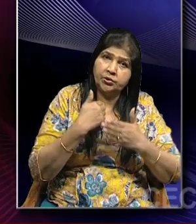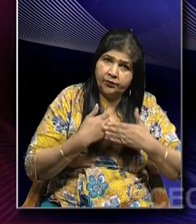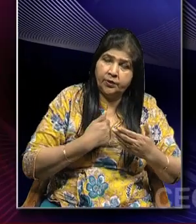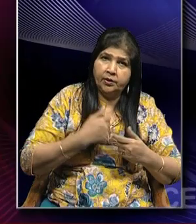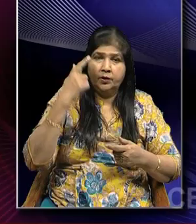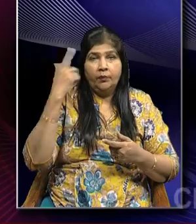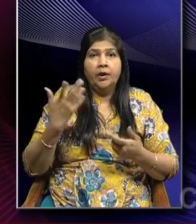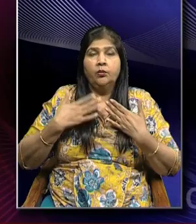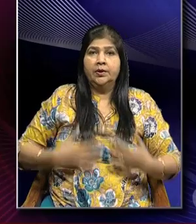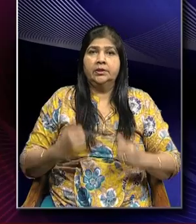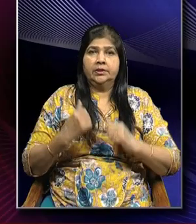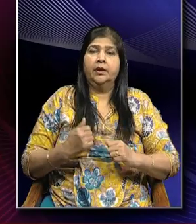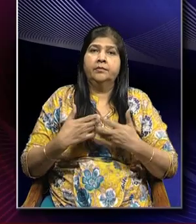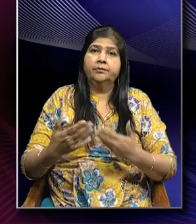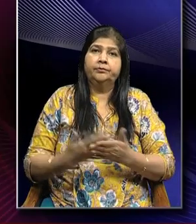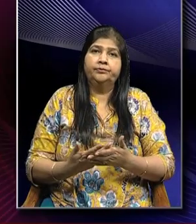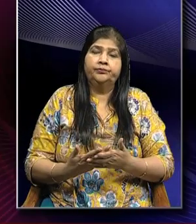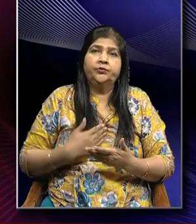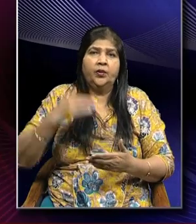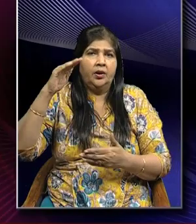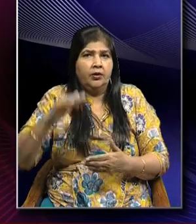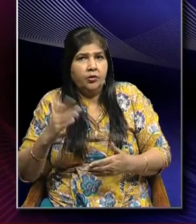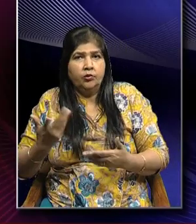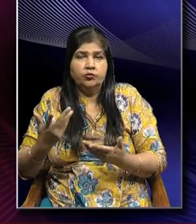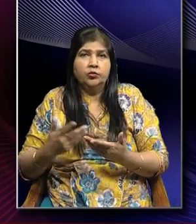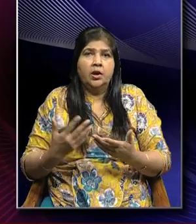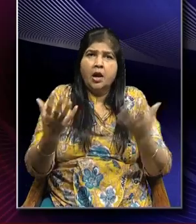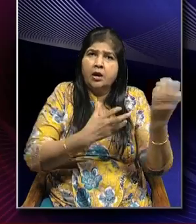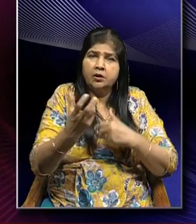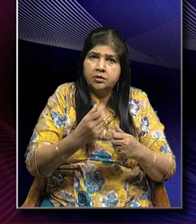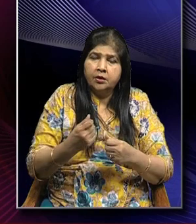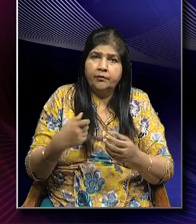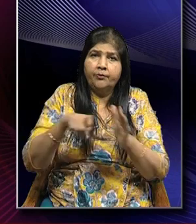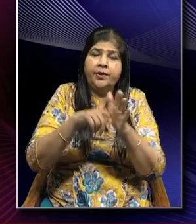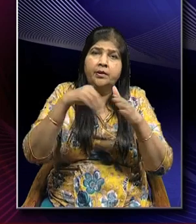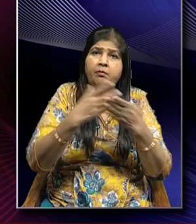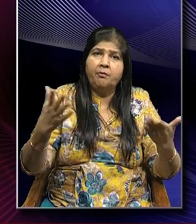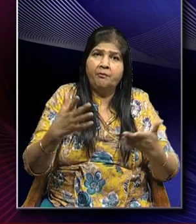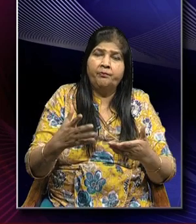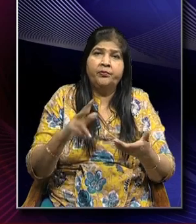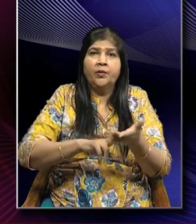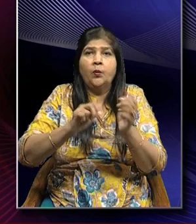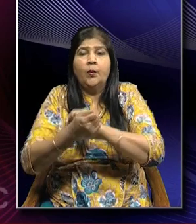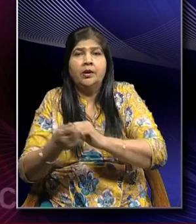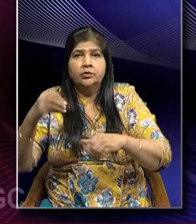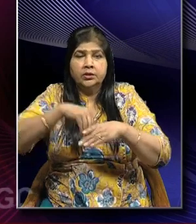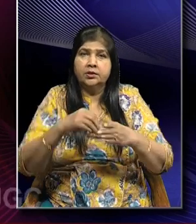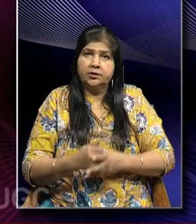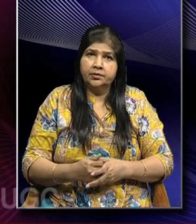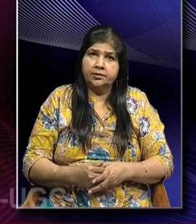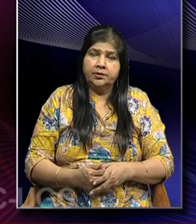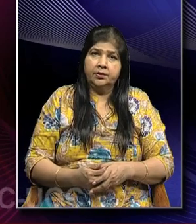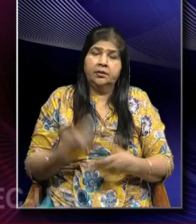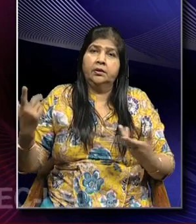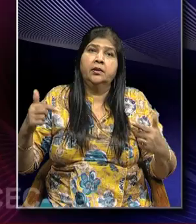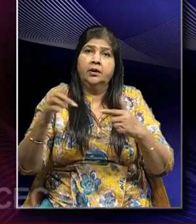know where do we stand, and we can reduce the consumption of resources which are part of the value chain, and it reduces the